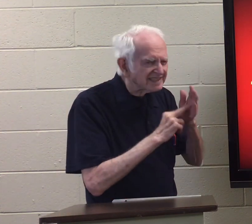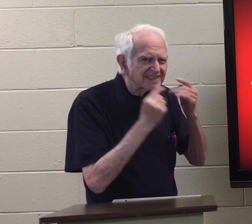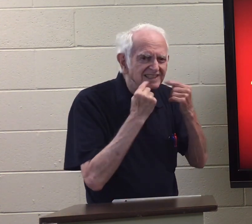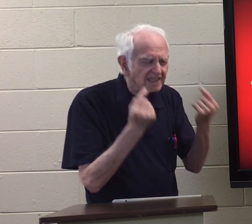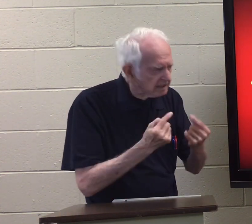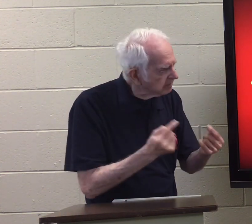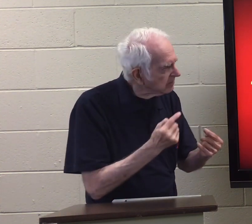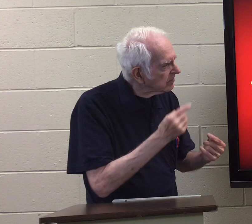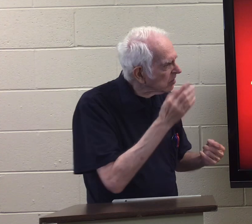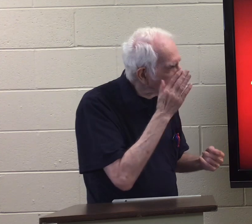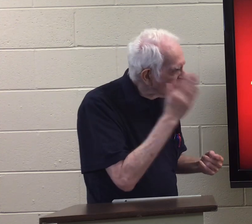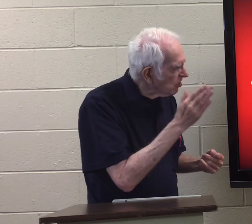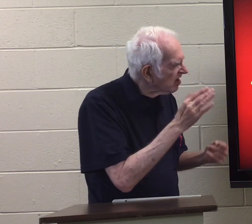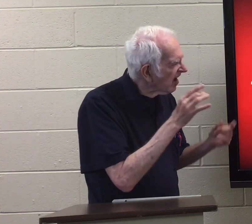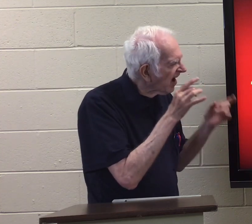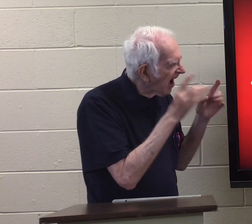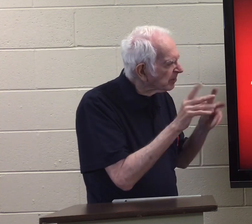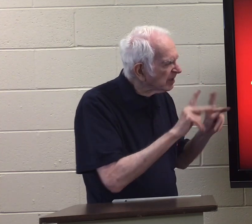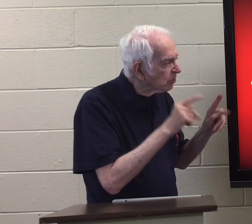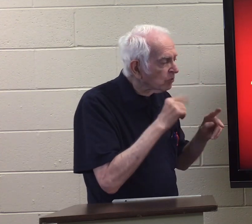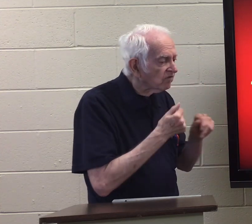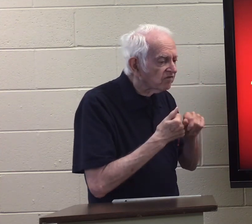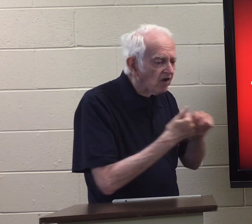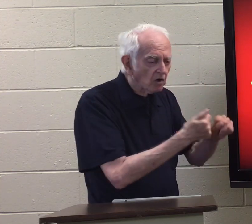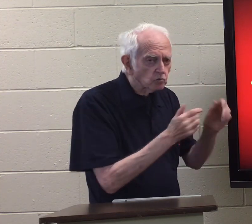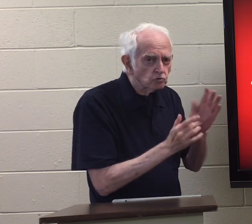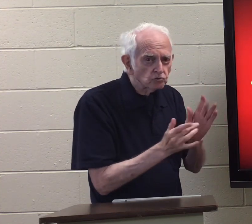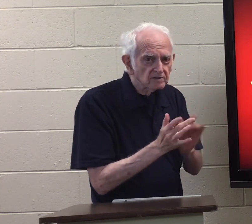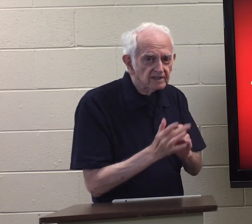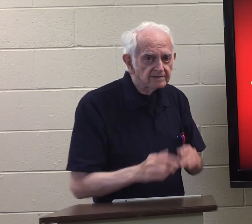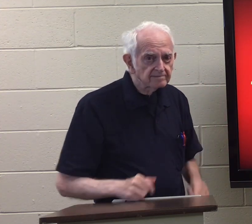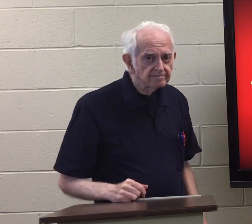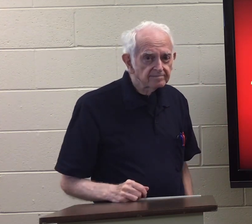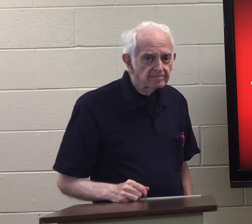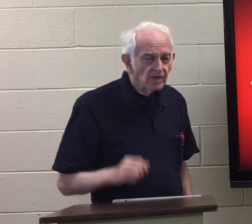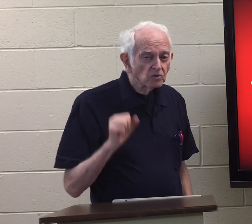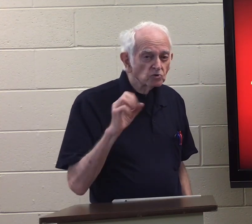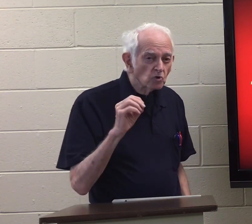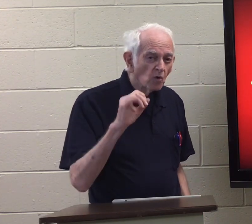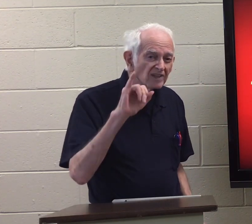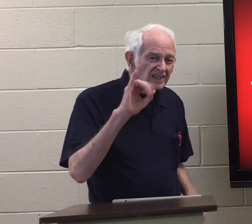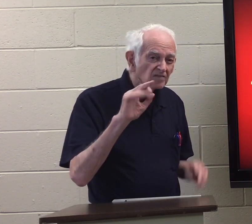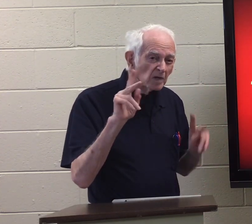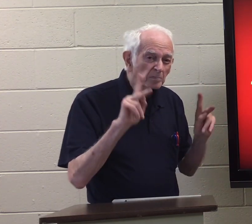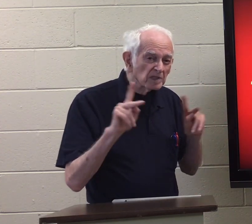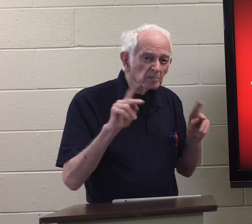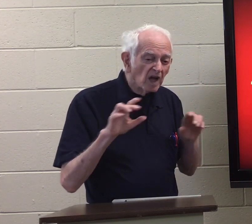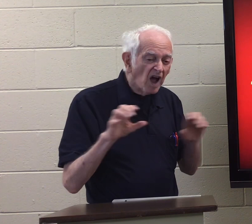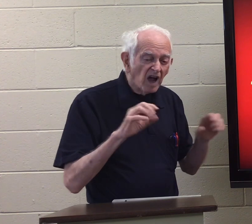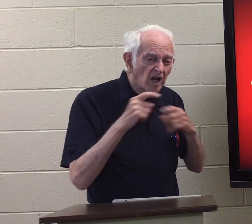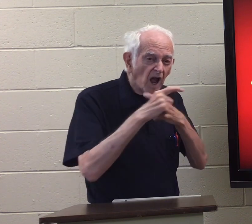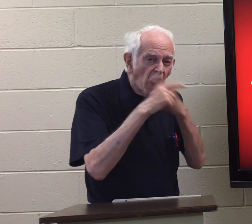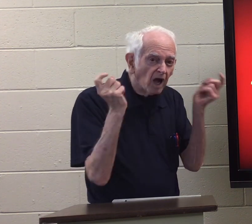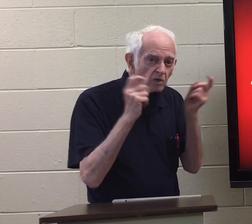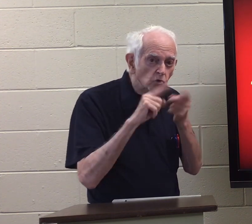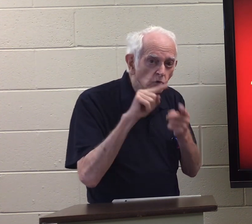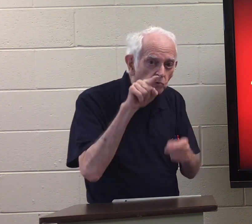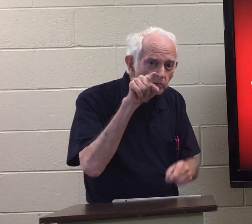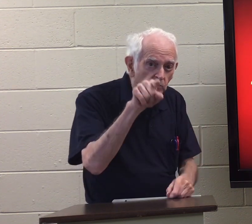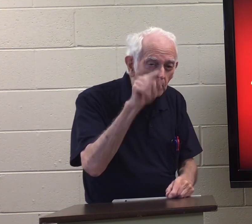meaning sin, will hate people who follow Jesus. So if the people do ugly